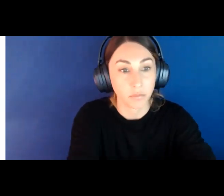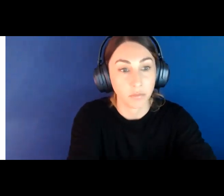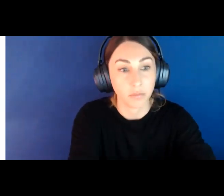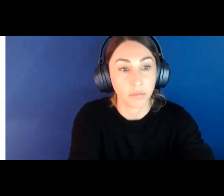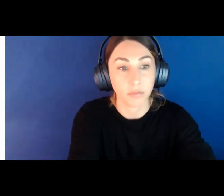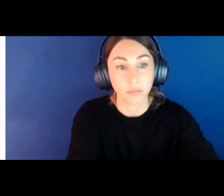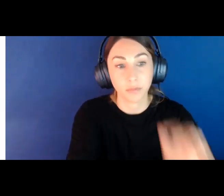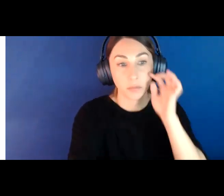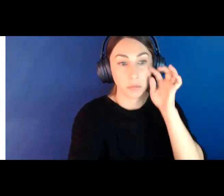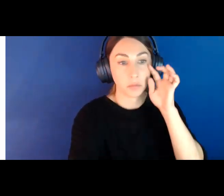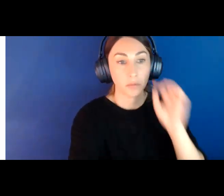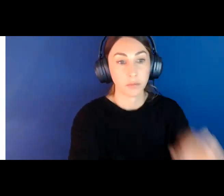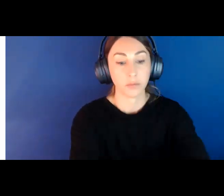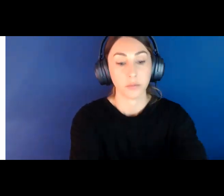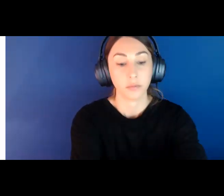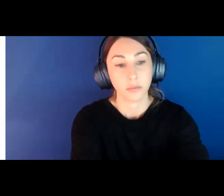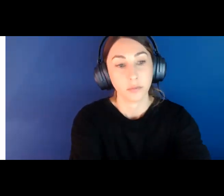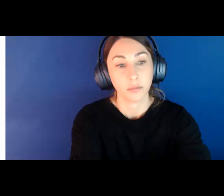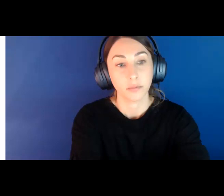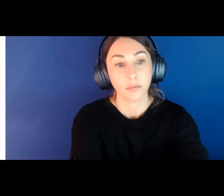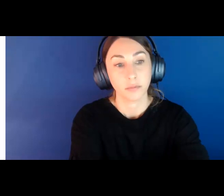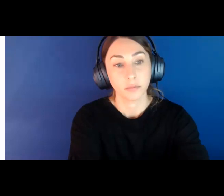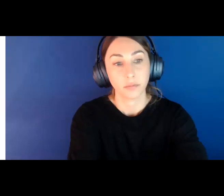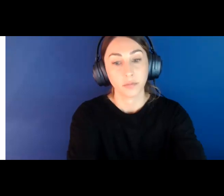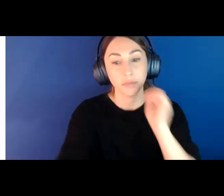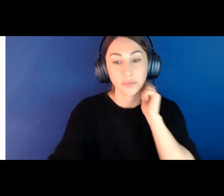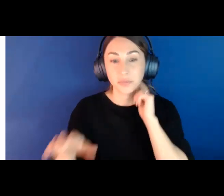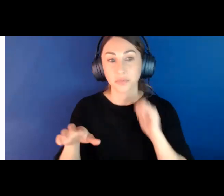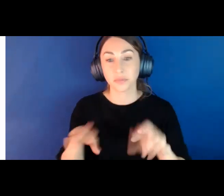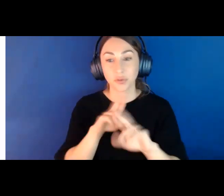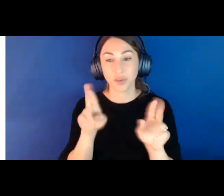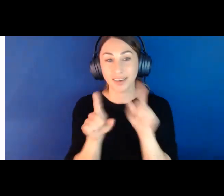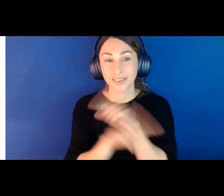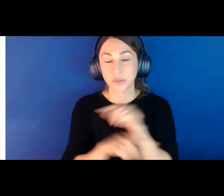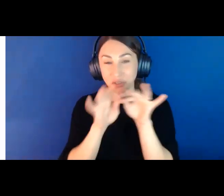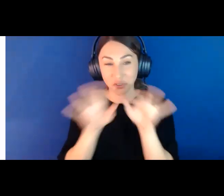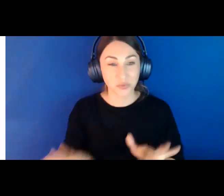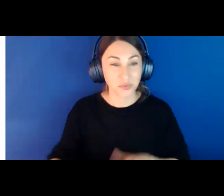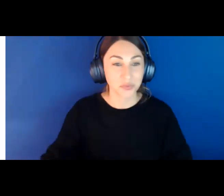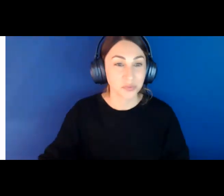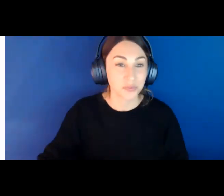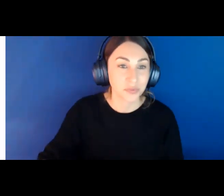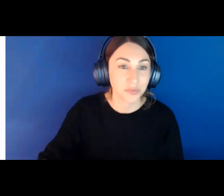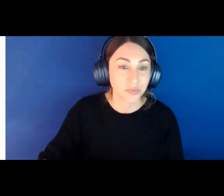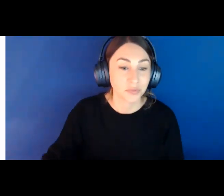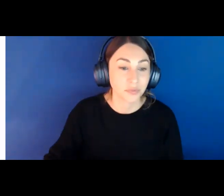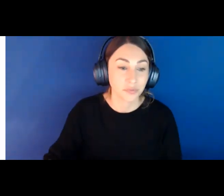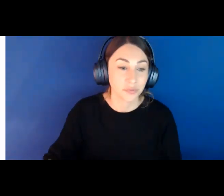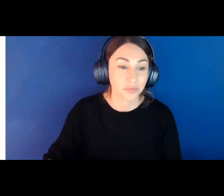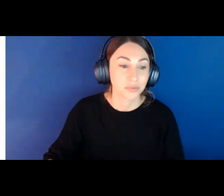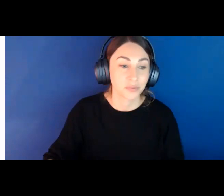isn't so heavy. Next slide, please. So we have